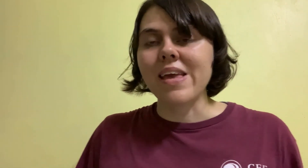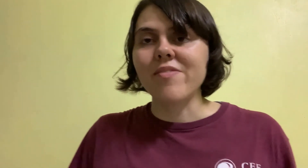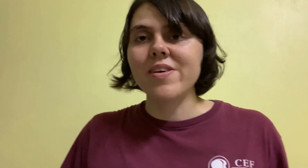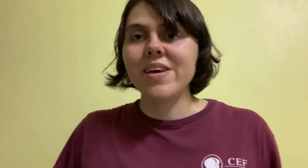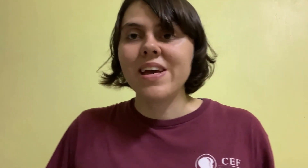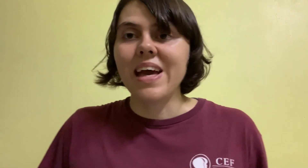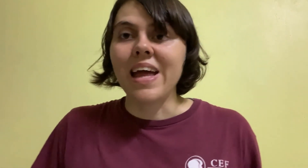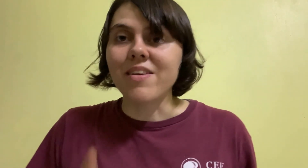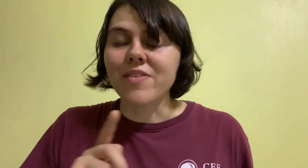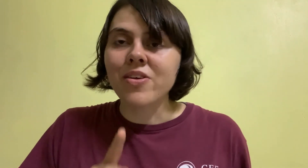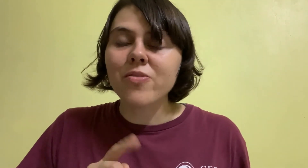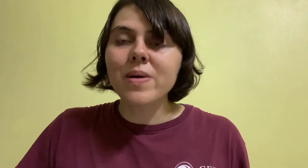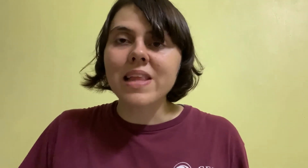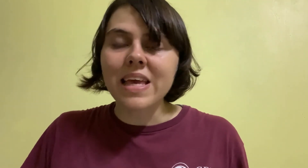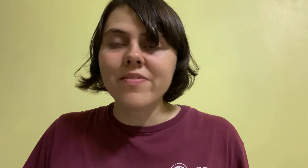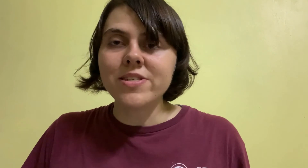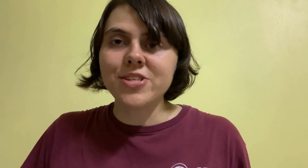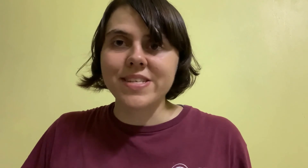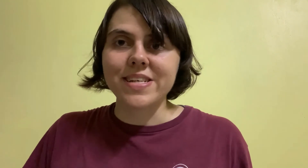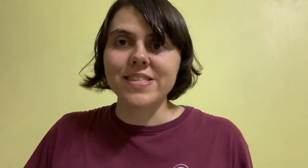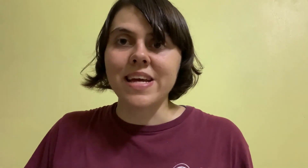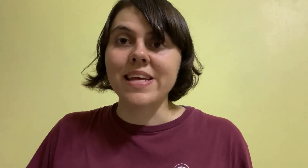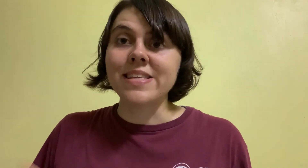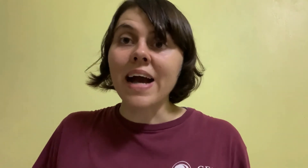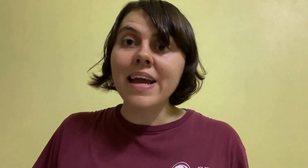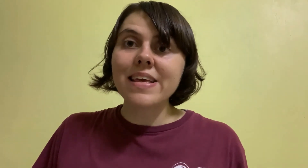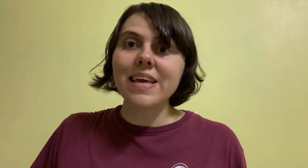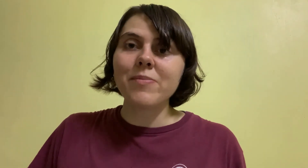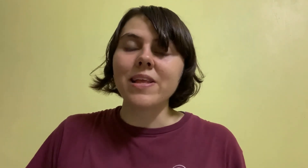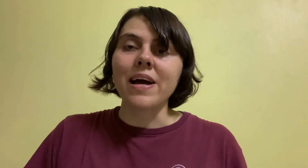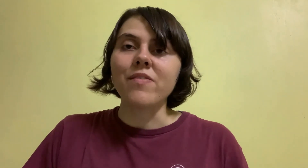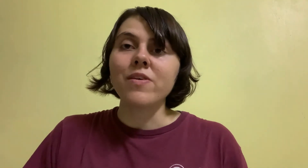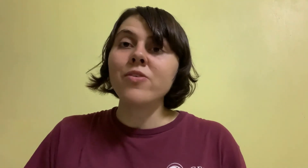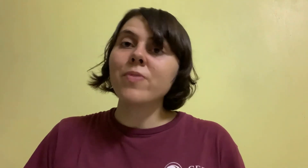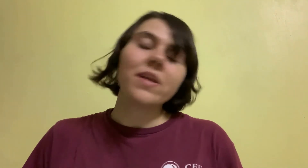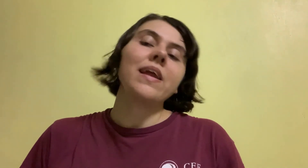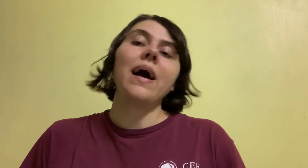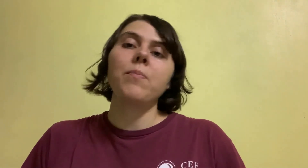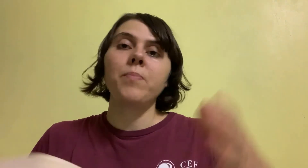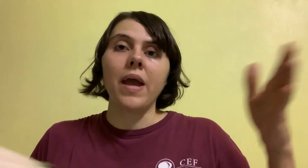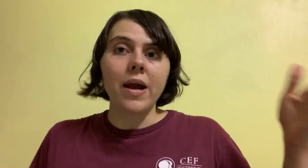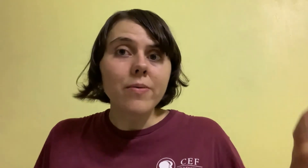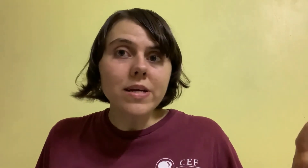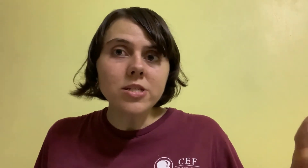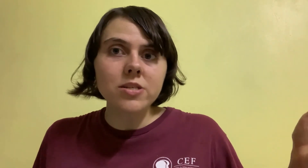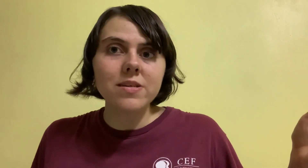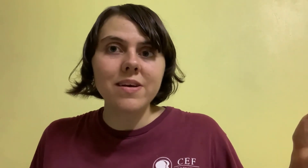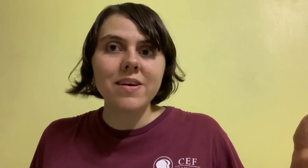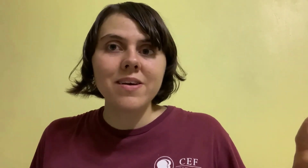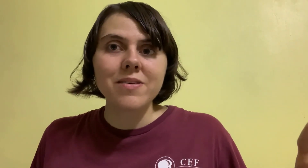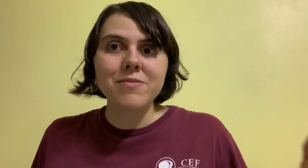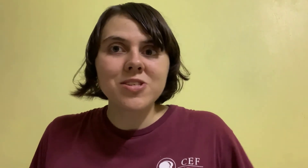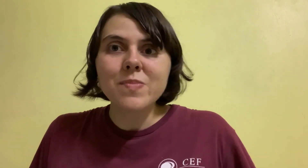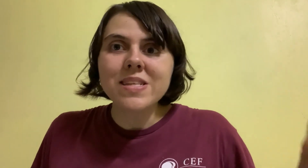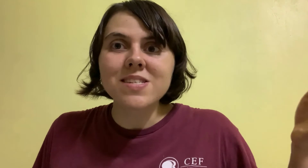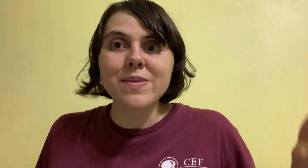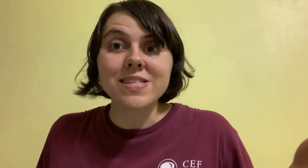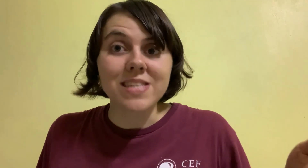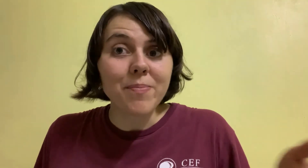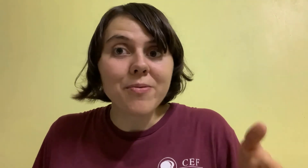believe. And if you believe in Jesus, that he died and came alive, you will not perish, which means to be